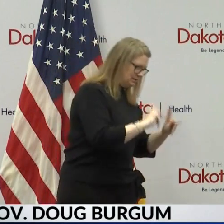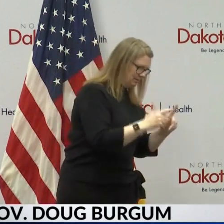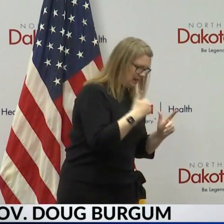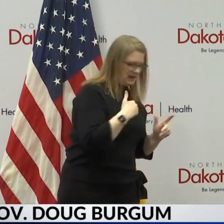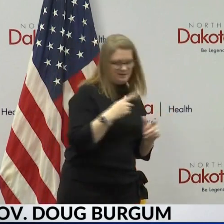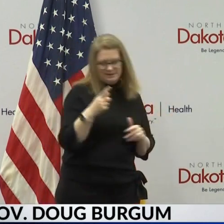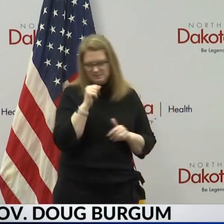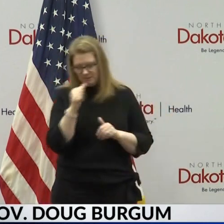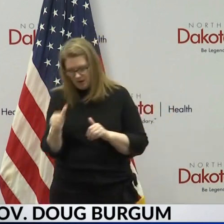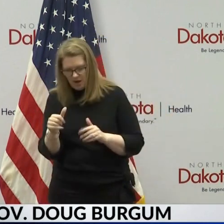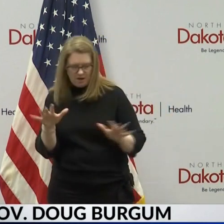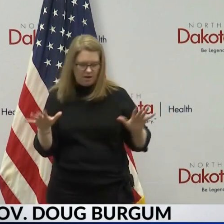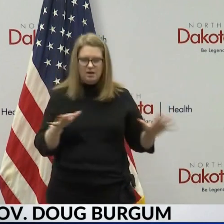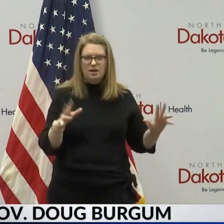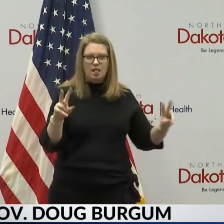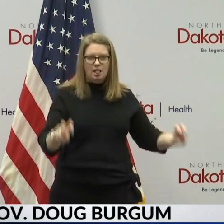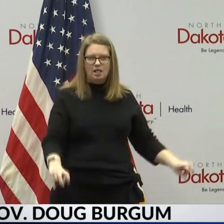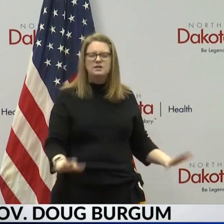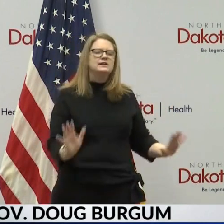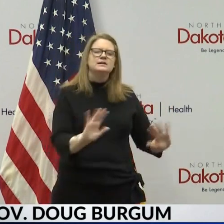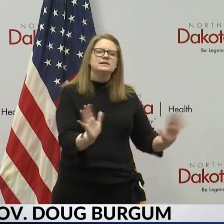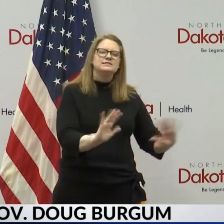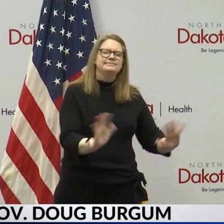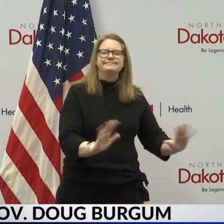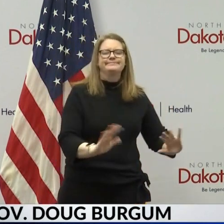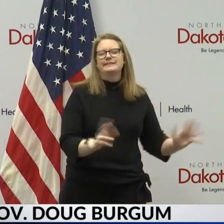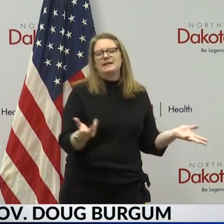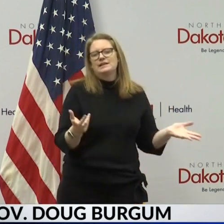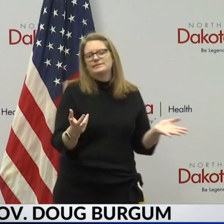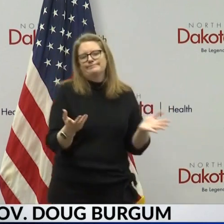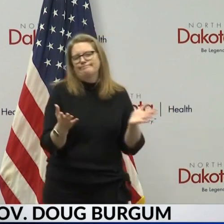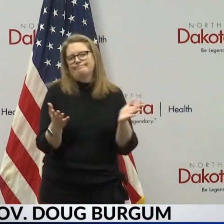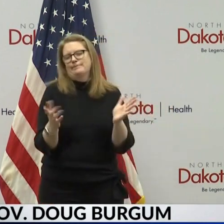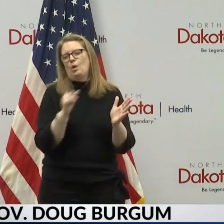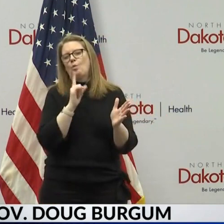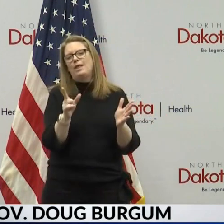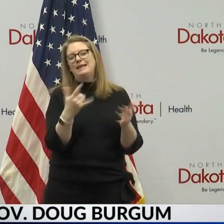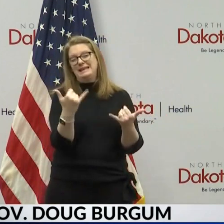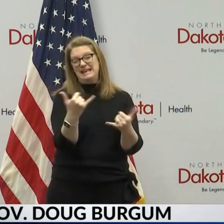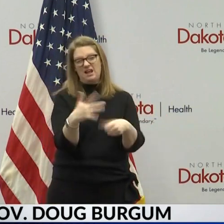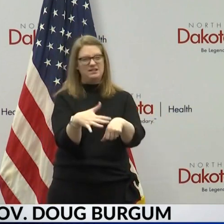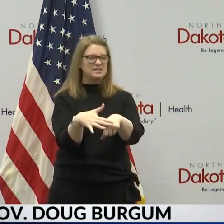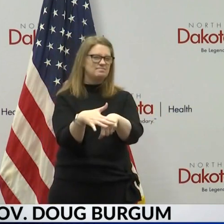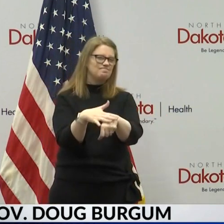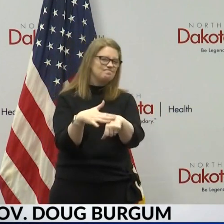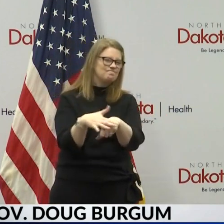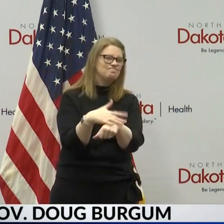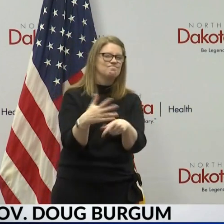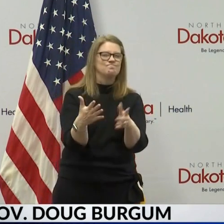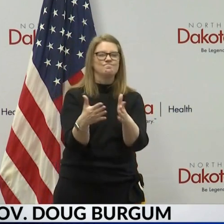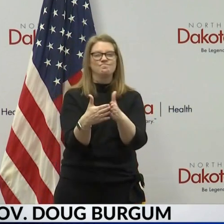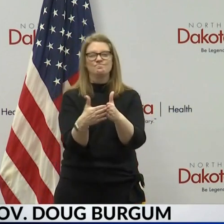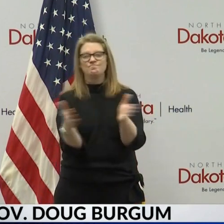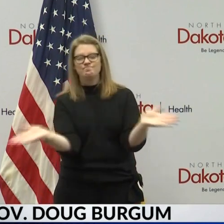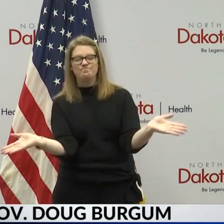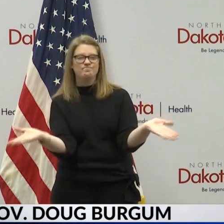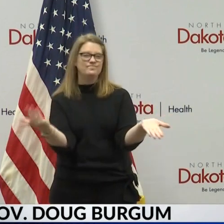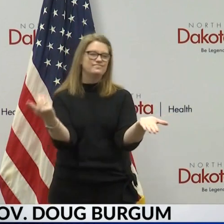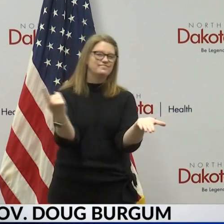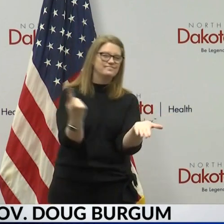infection. And there's a general sort of, I'd say, discussion that it is